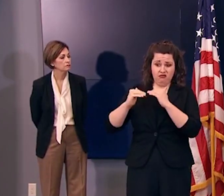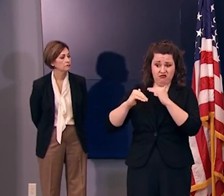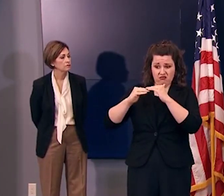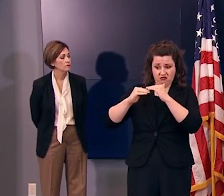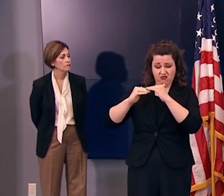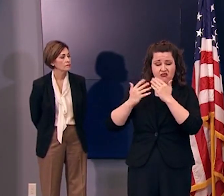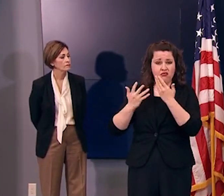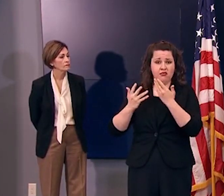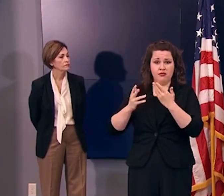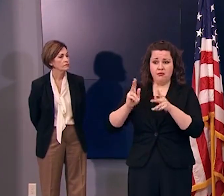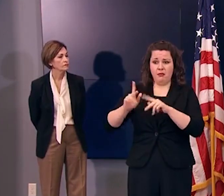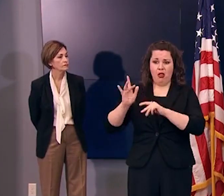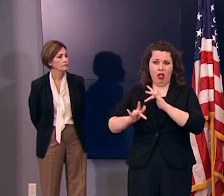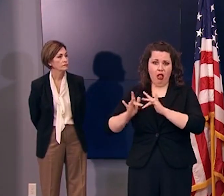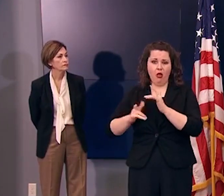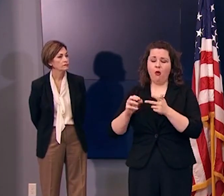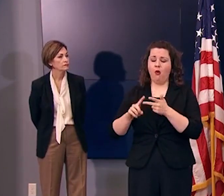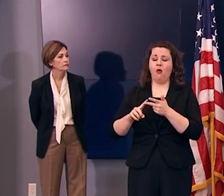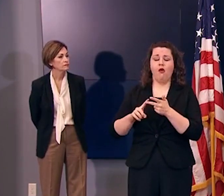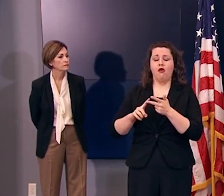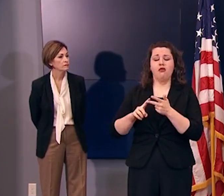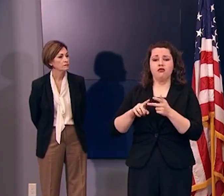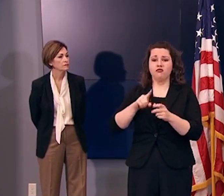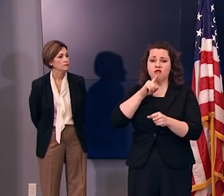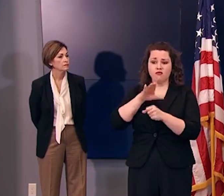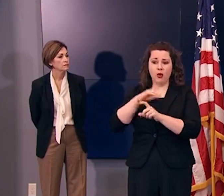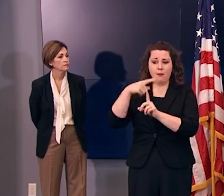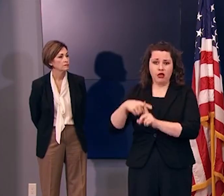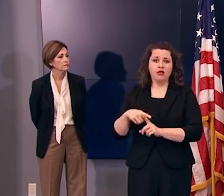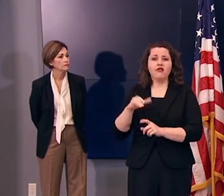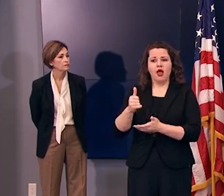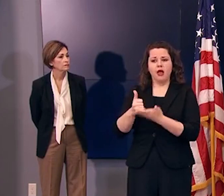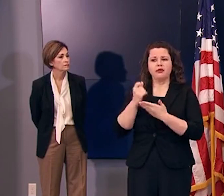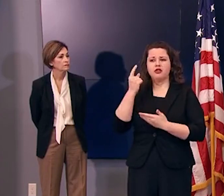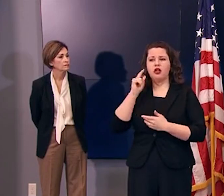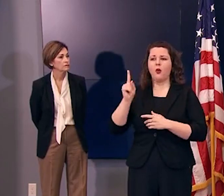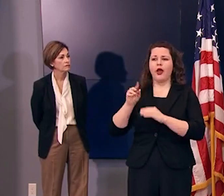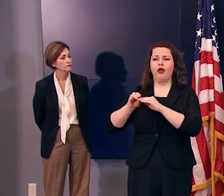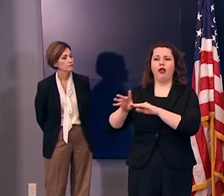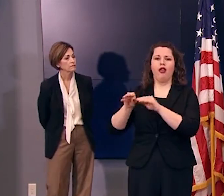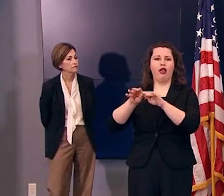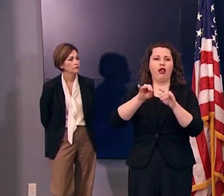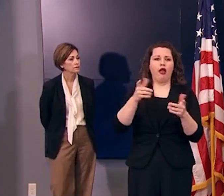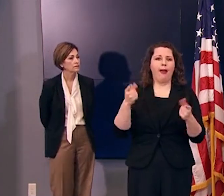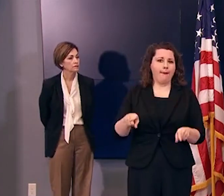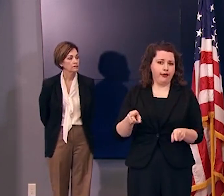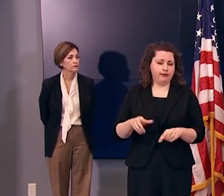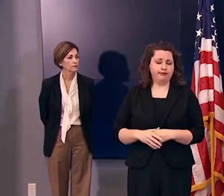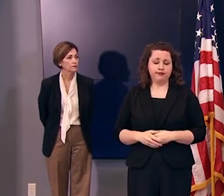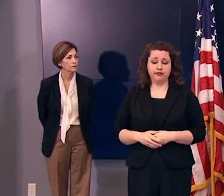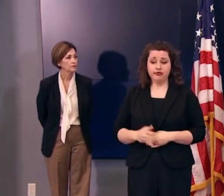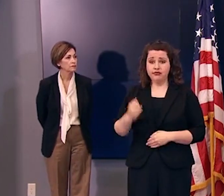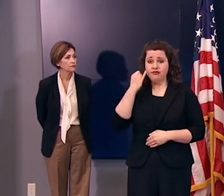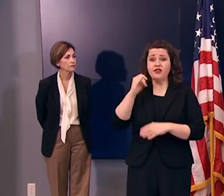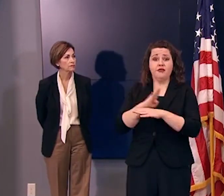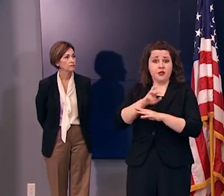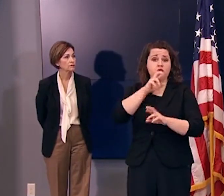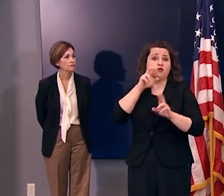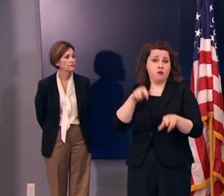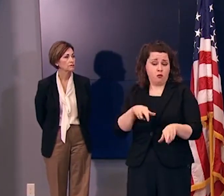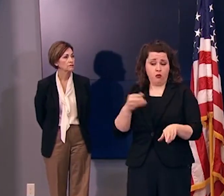absenteeism or confirmed cases helps us understand where outbreaks may be occurring in our state. If a business does